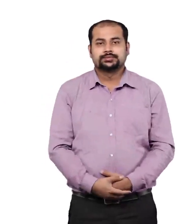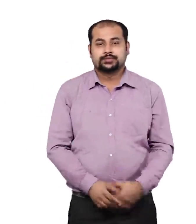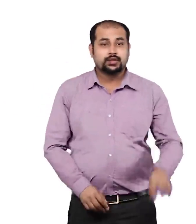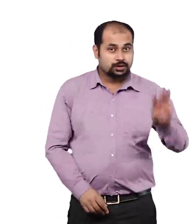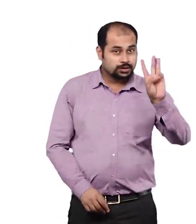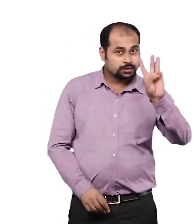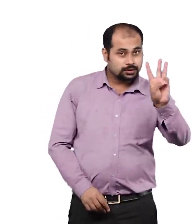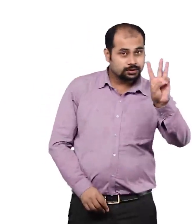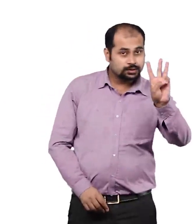Question 3.